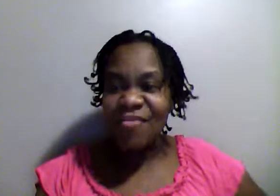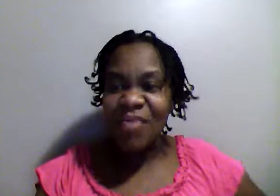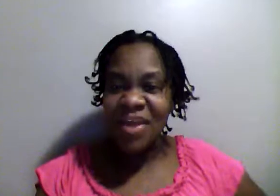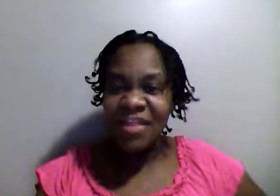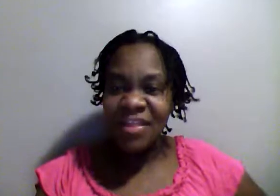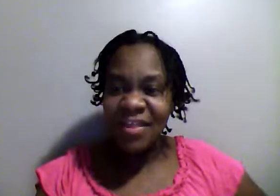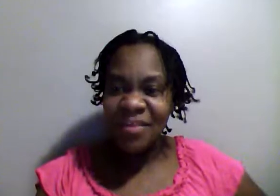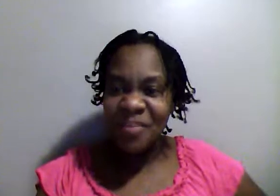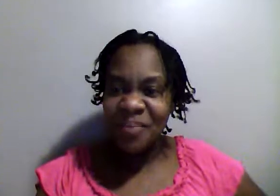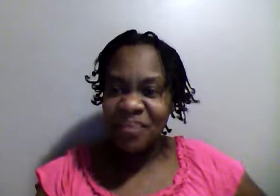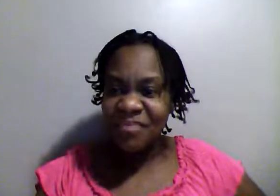with